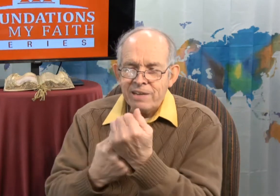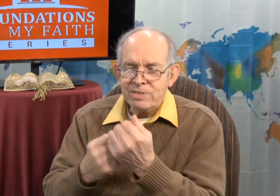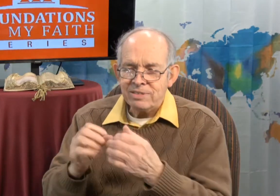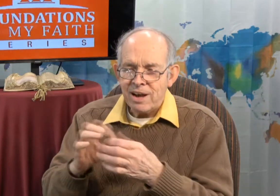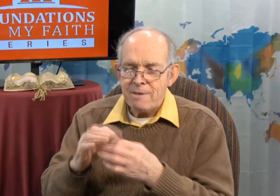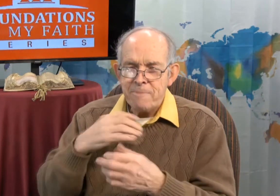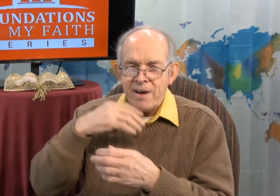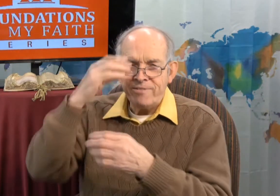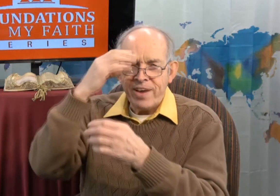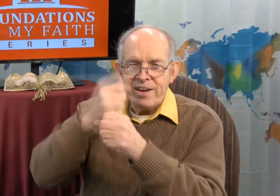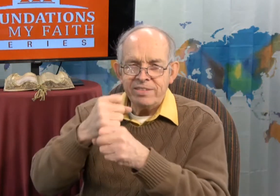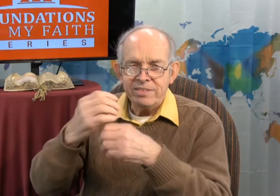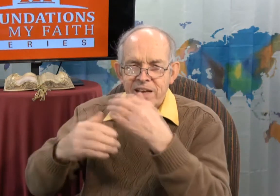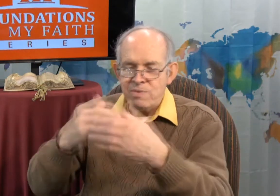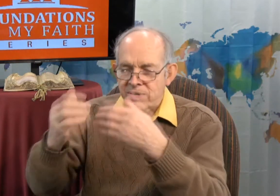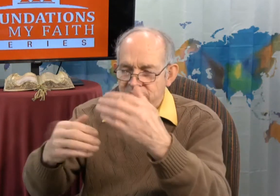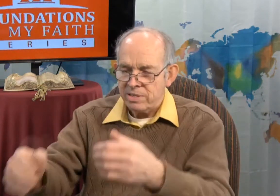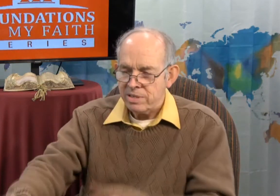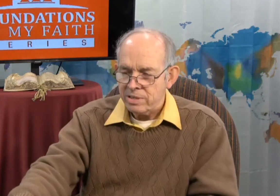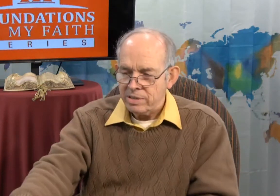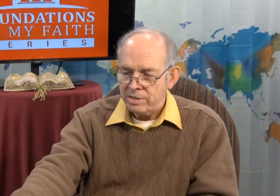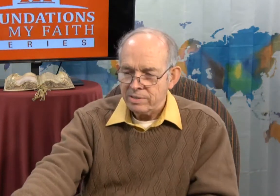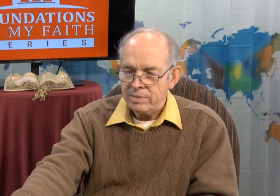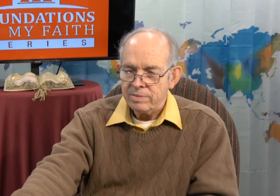Foundation of my faith series.